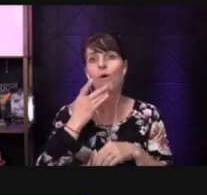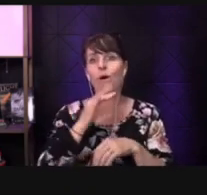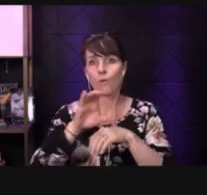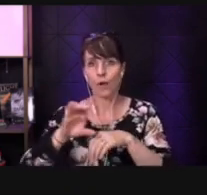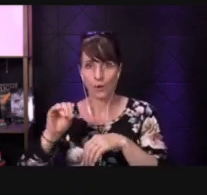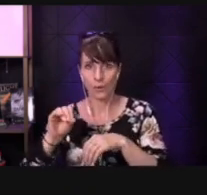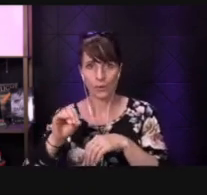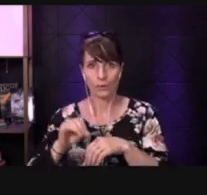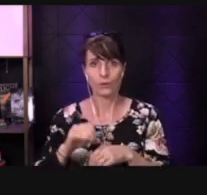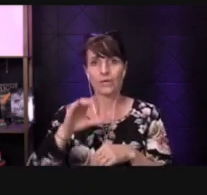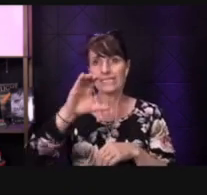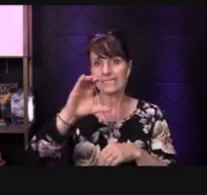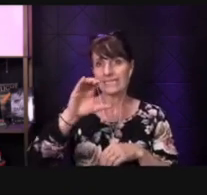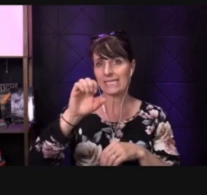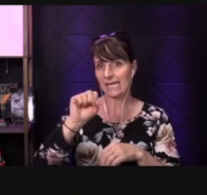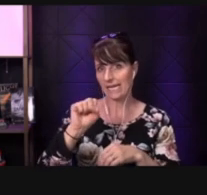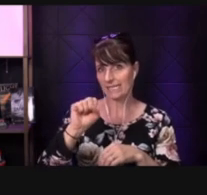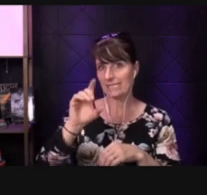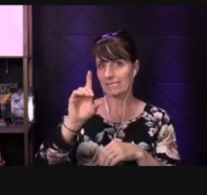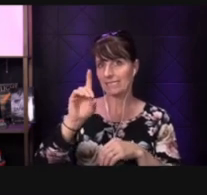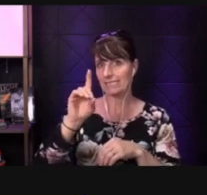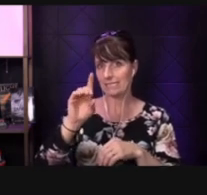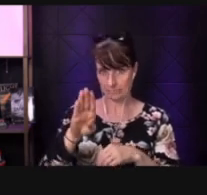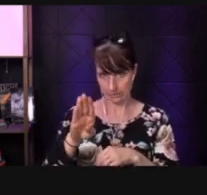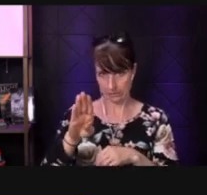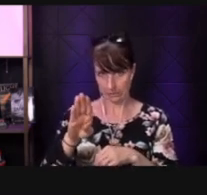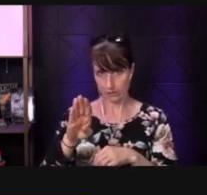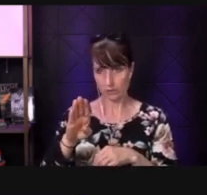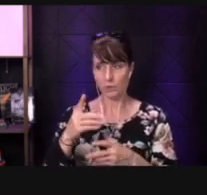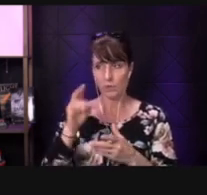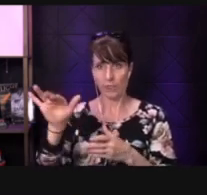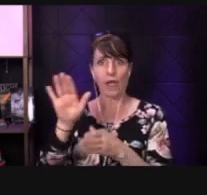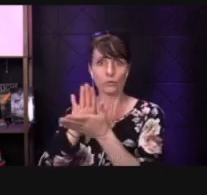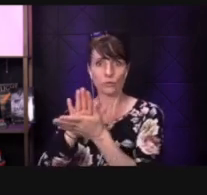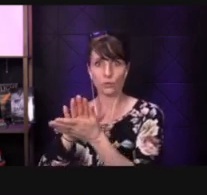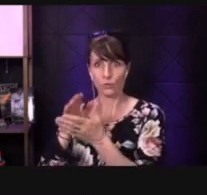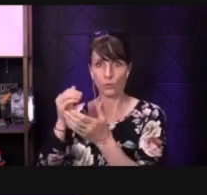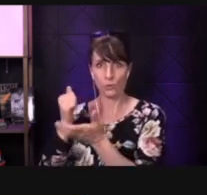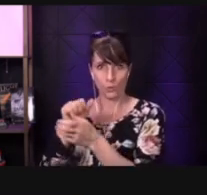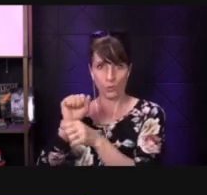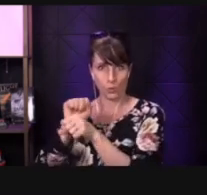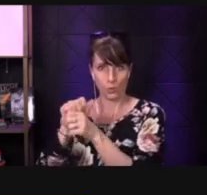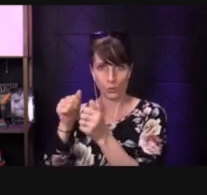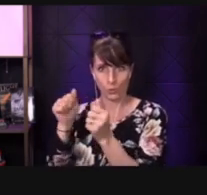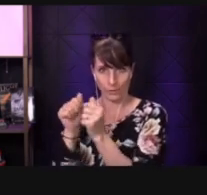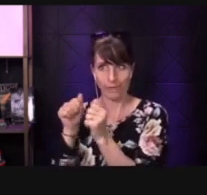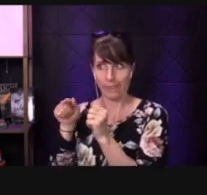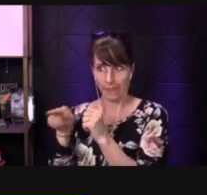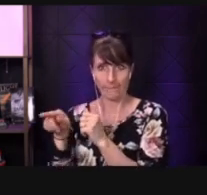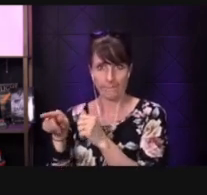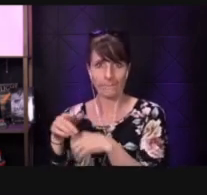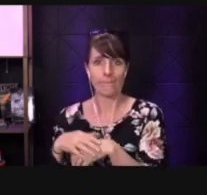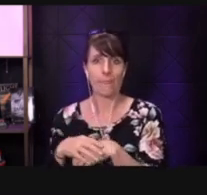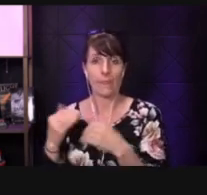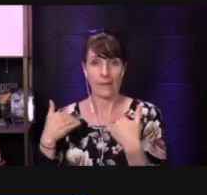CSDB, which is the Colorado School for the Deaf and Blind. And we had a deaf